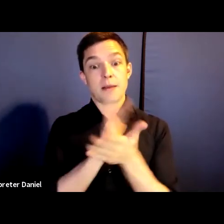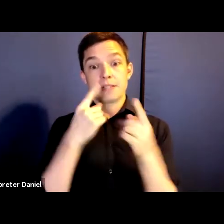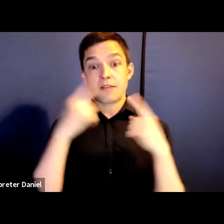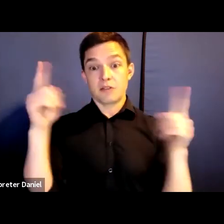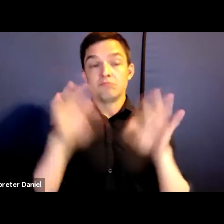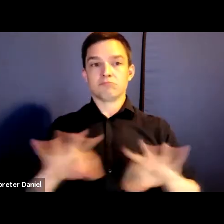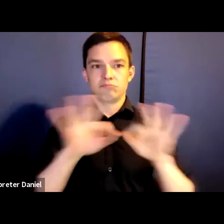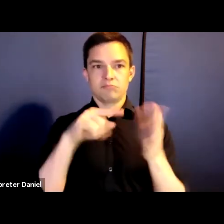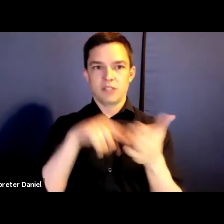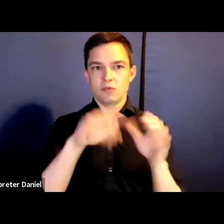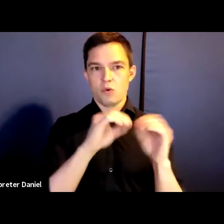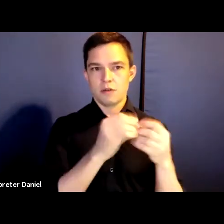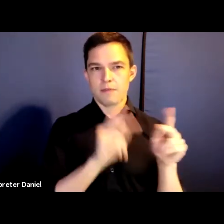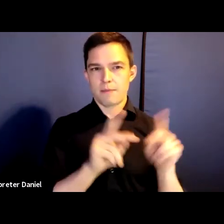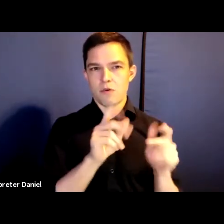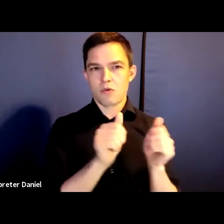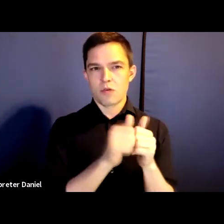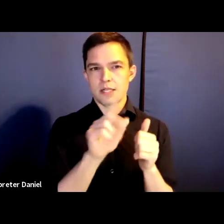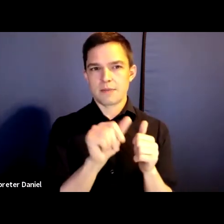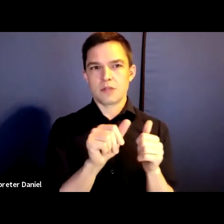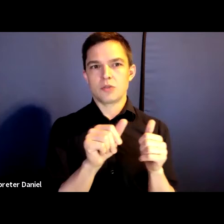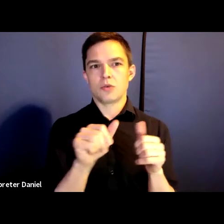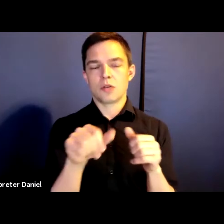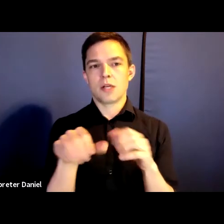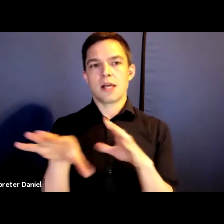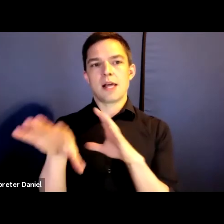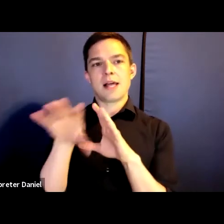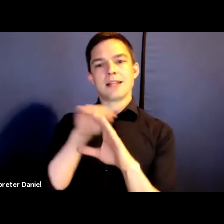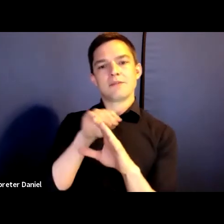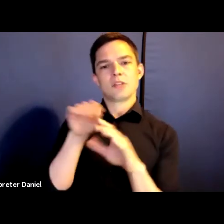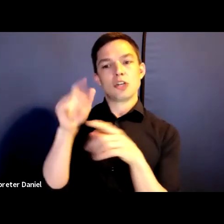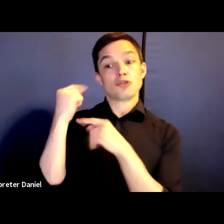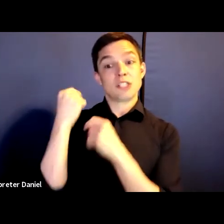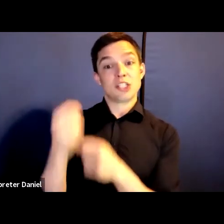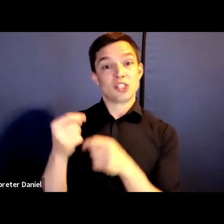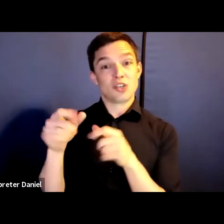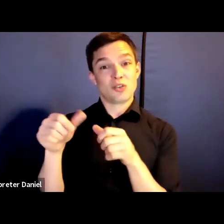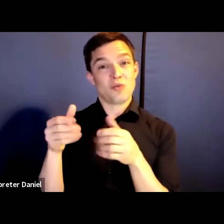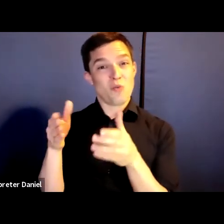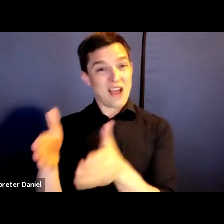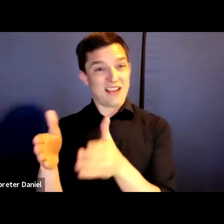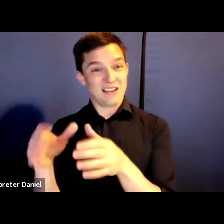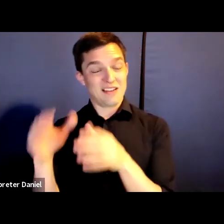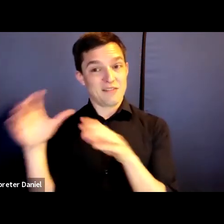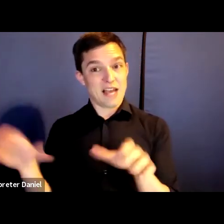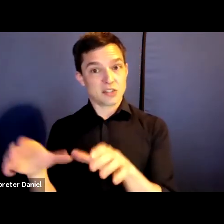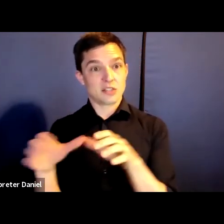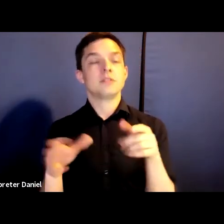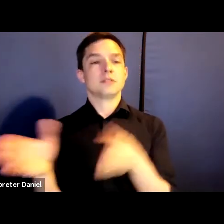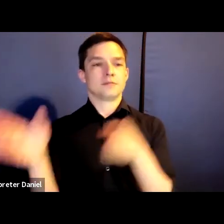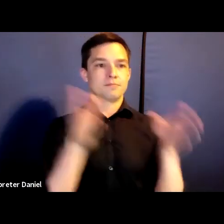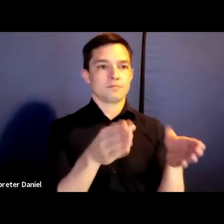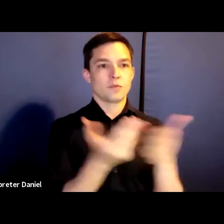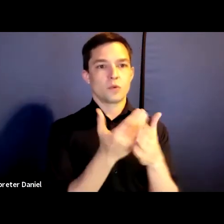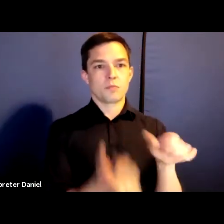this organization of people with disability to move out of the traditional areas of action. 13 members of organization of the Federation